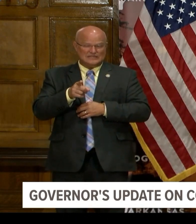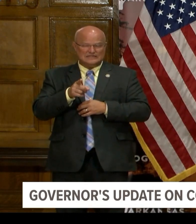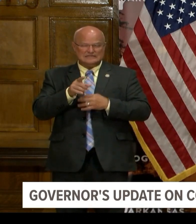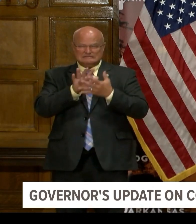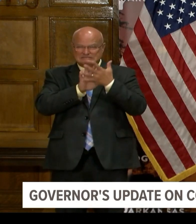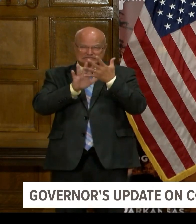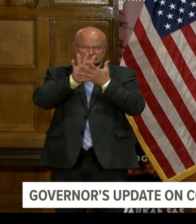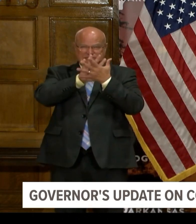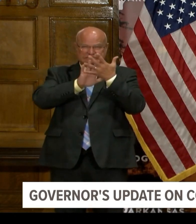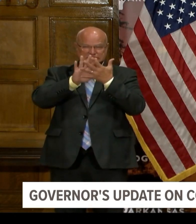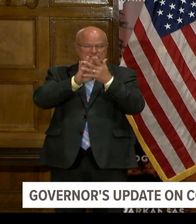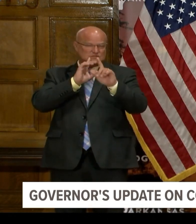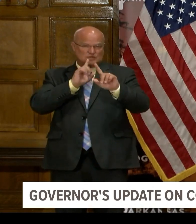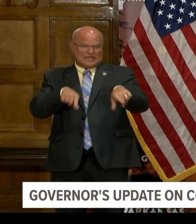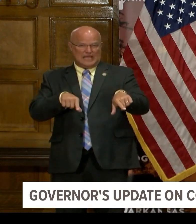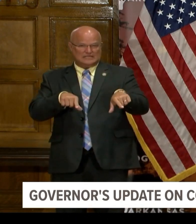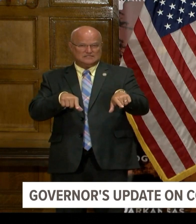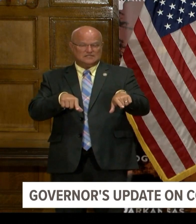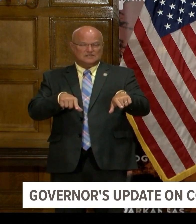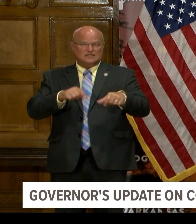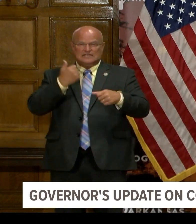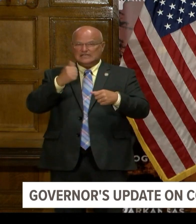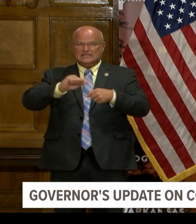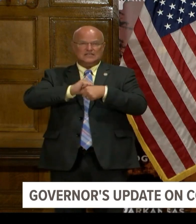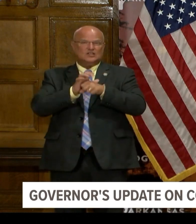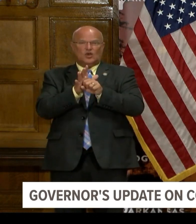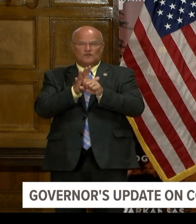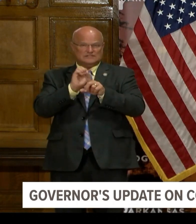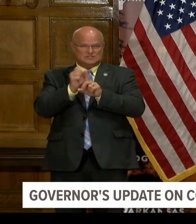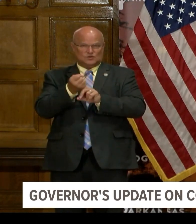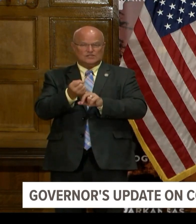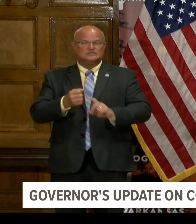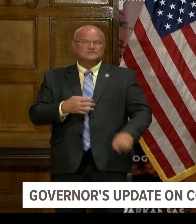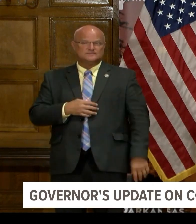the reaction due to any COVID-related situations.